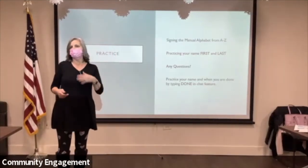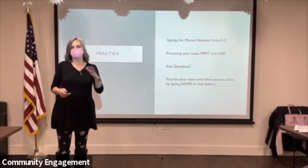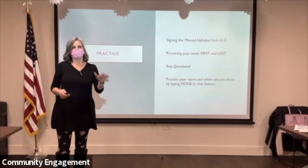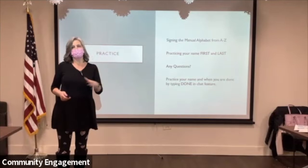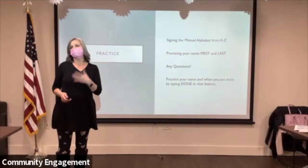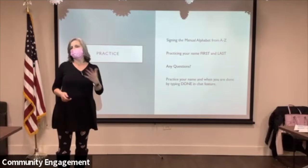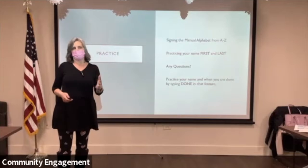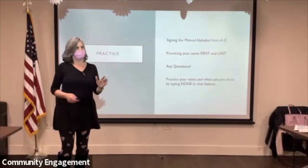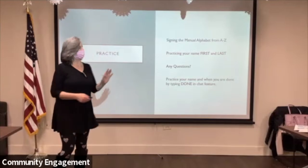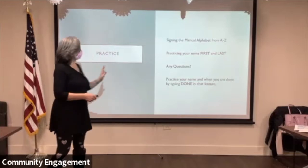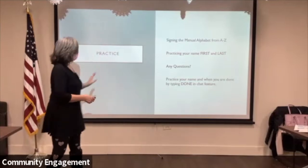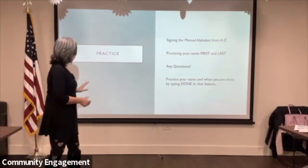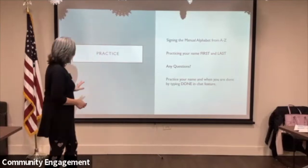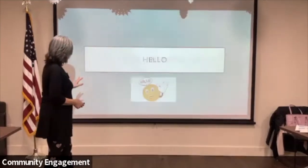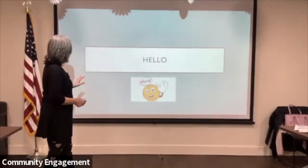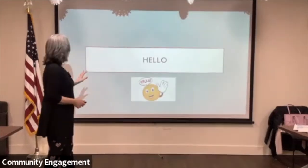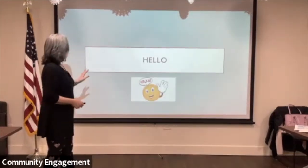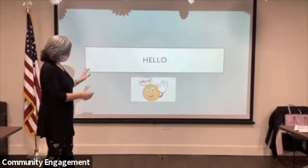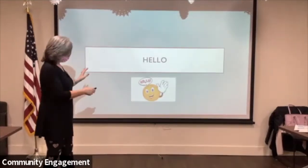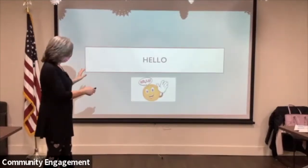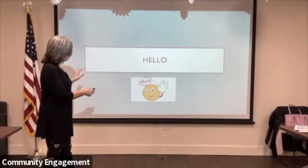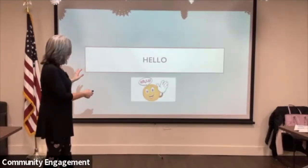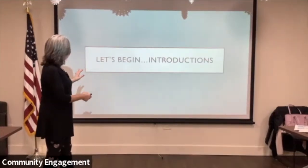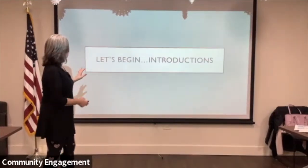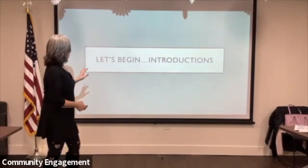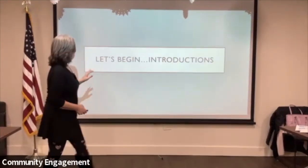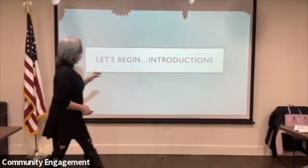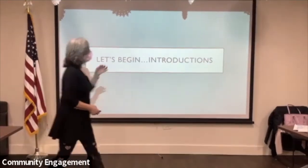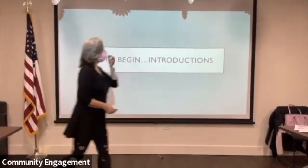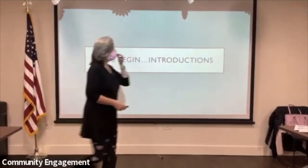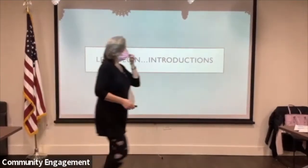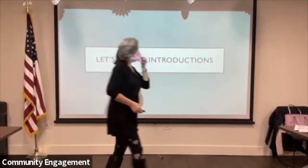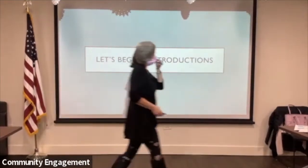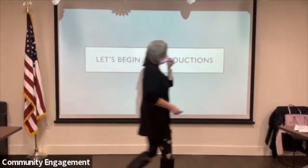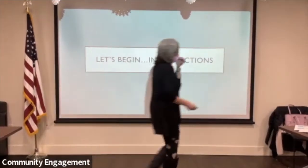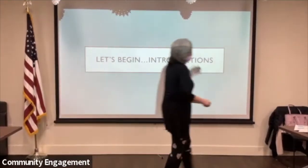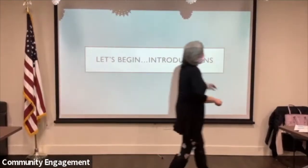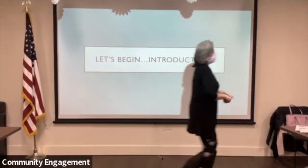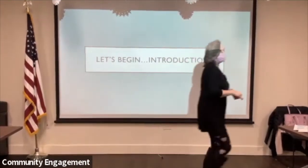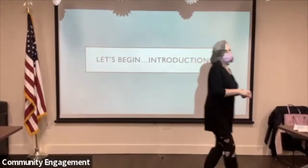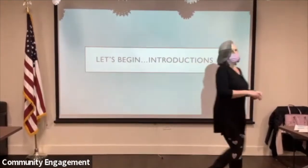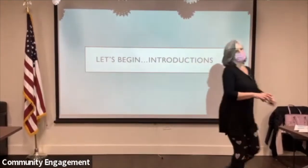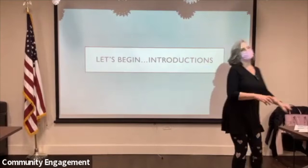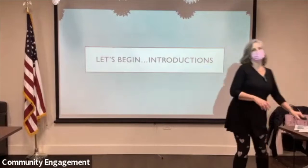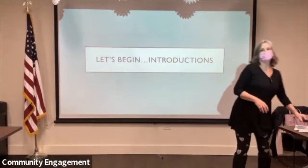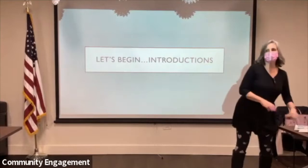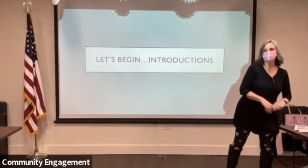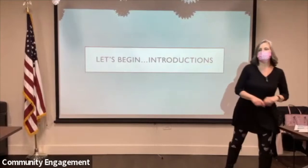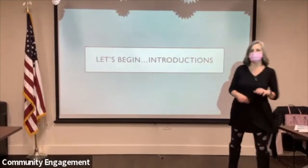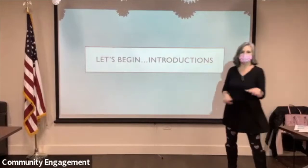even if you wanted to do it after class, that's fine. All right, so what I want to do now is I'm going to shut my voice off and teach it to you